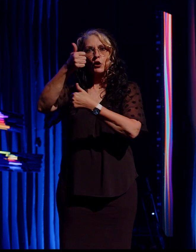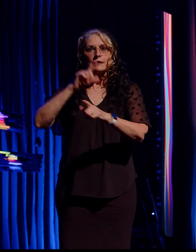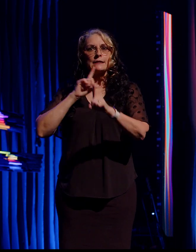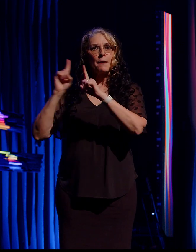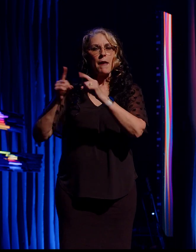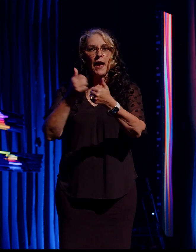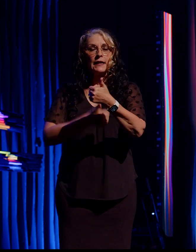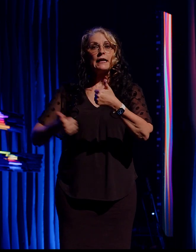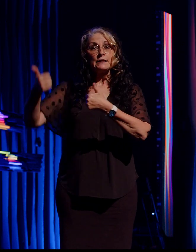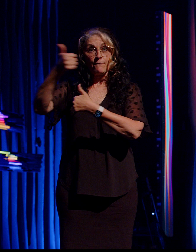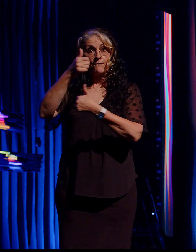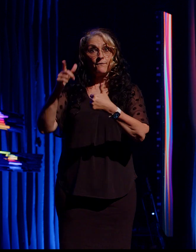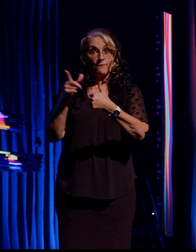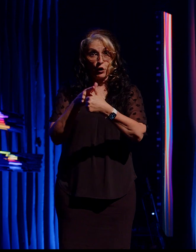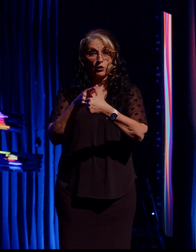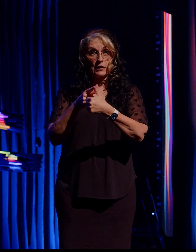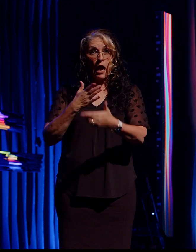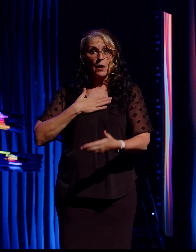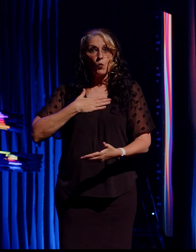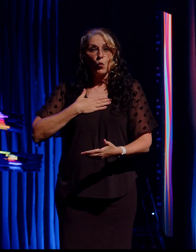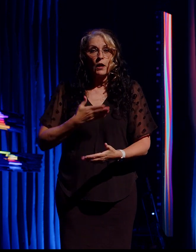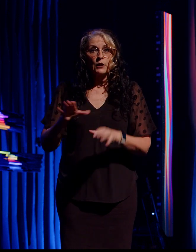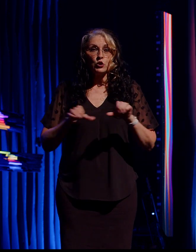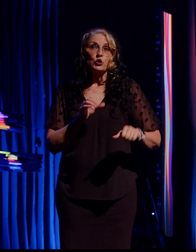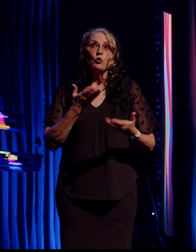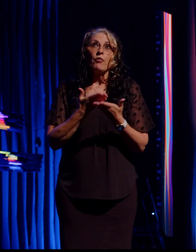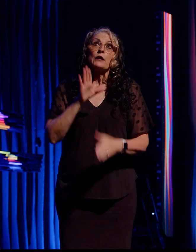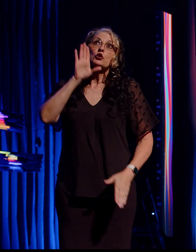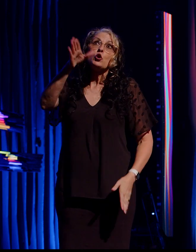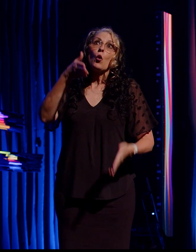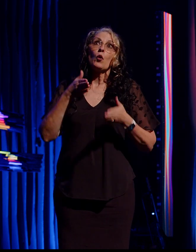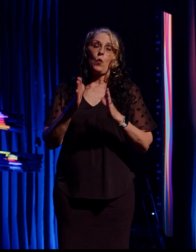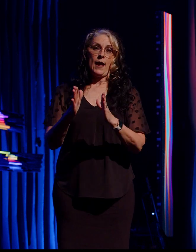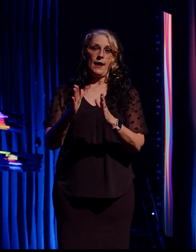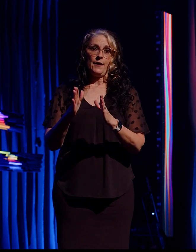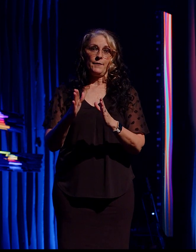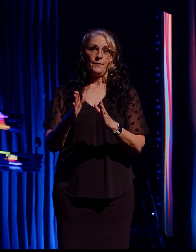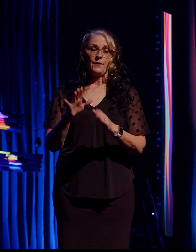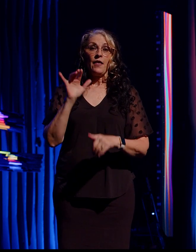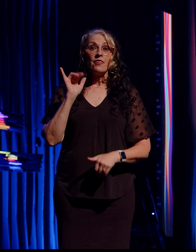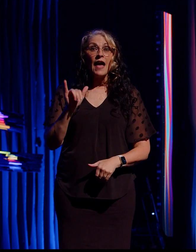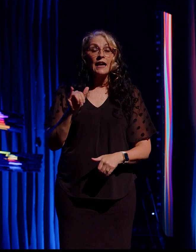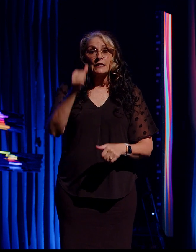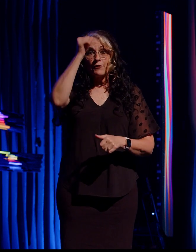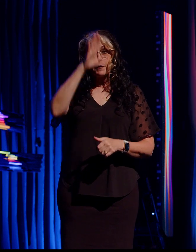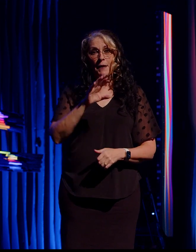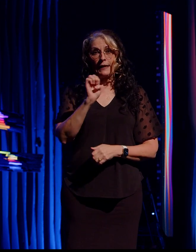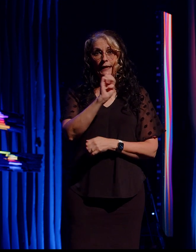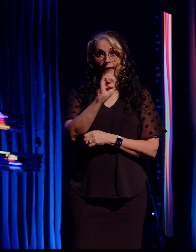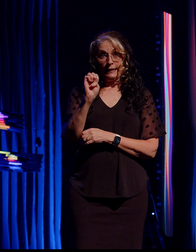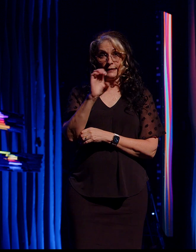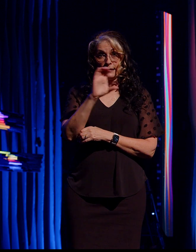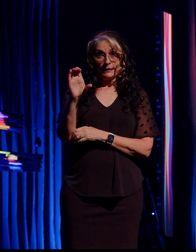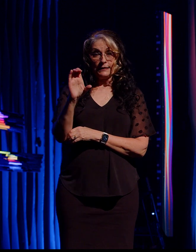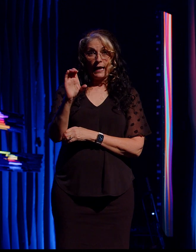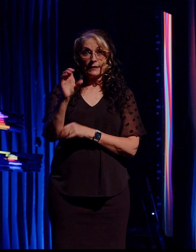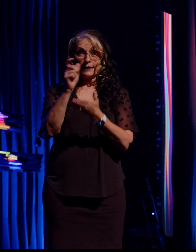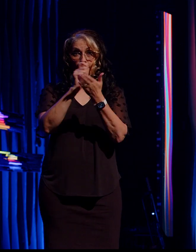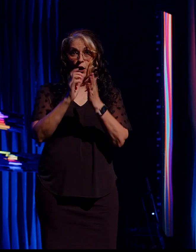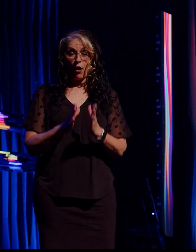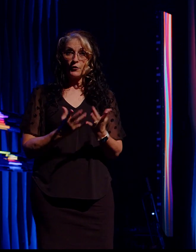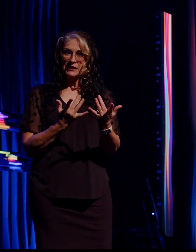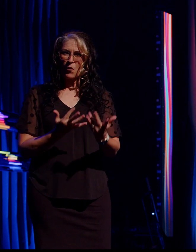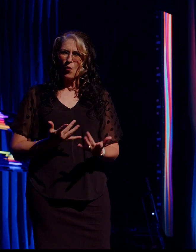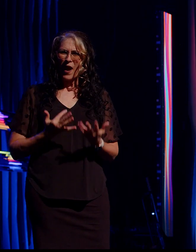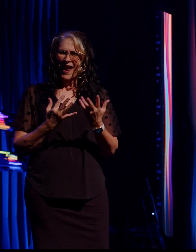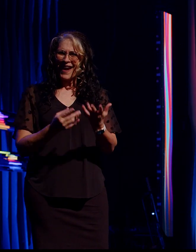first, saying, I'm willing to do things your way. And that's where the guy from Ecclesiastes, the author, he waited